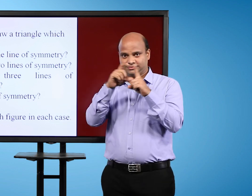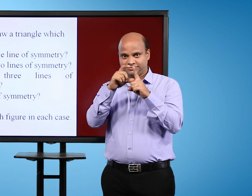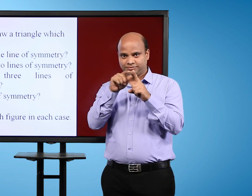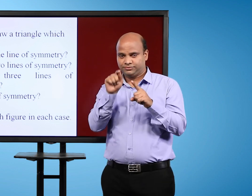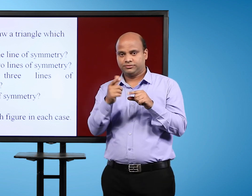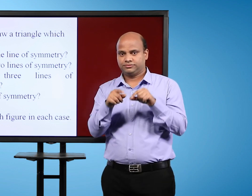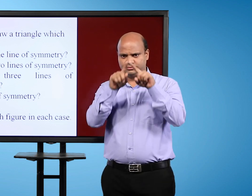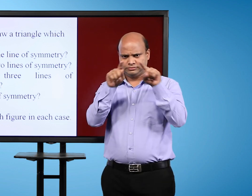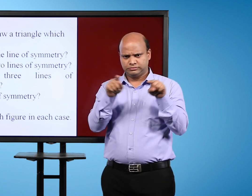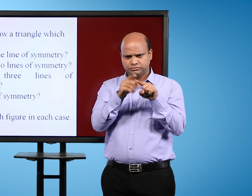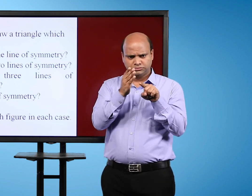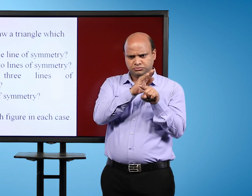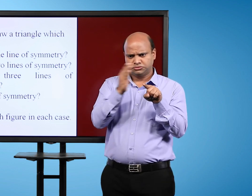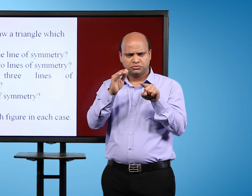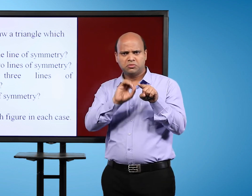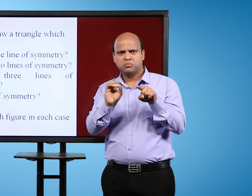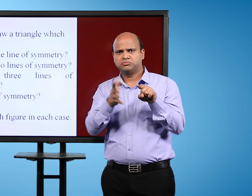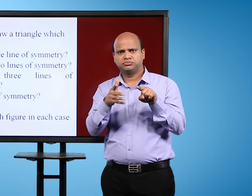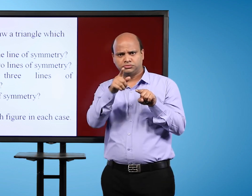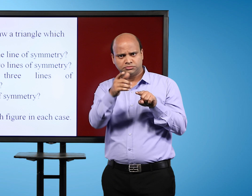D. No lines of symmetry.